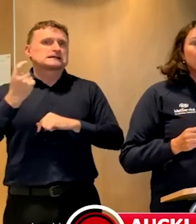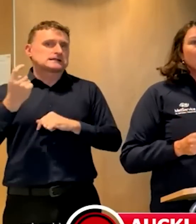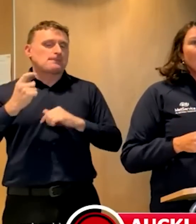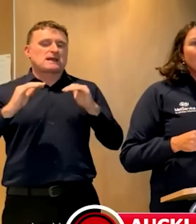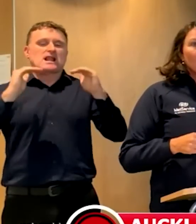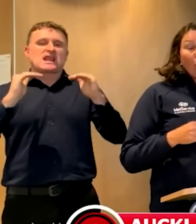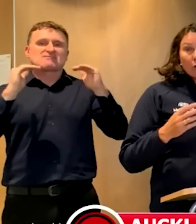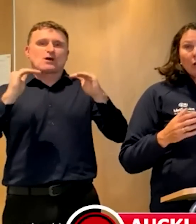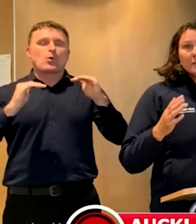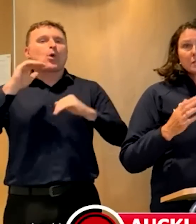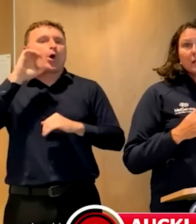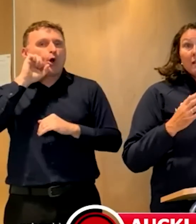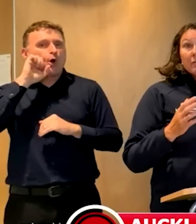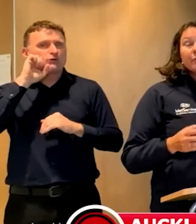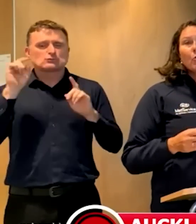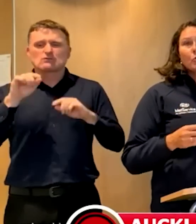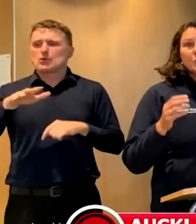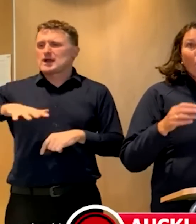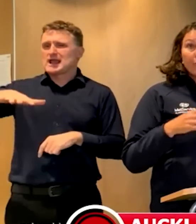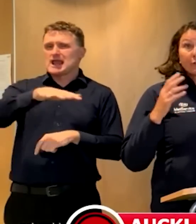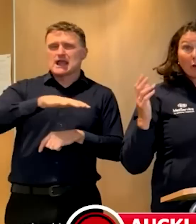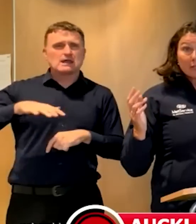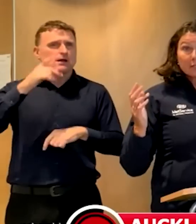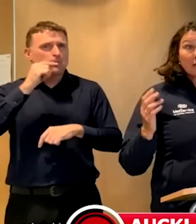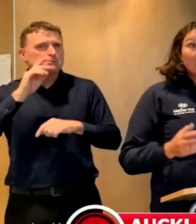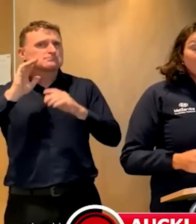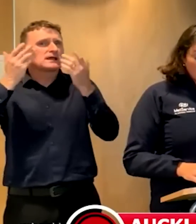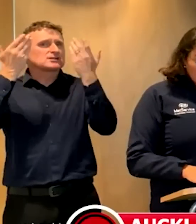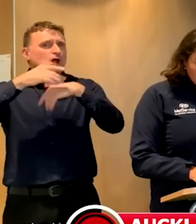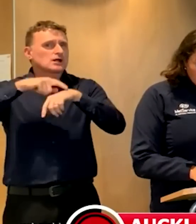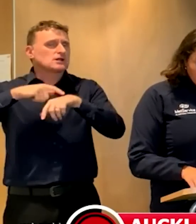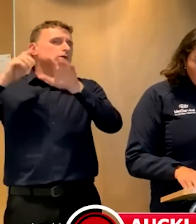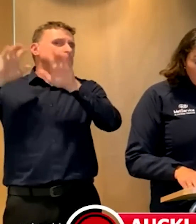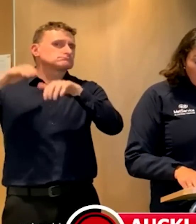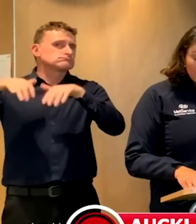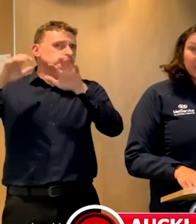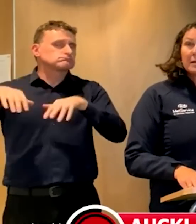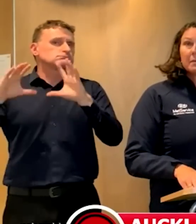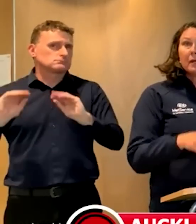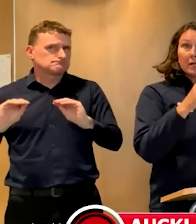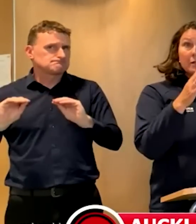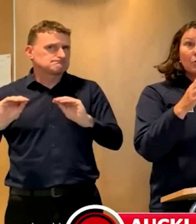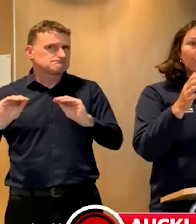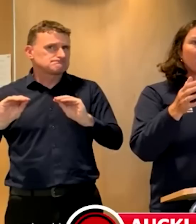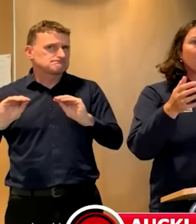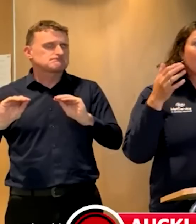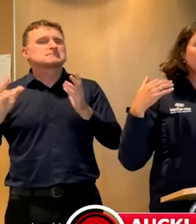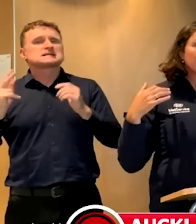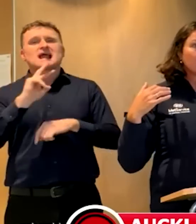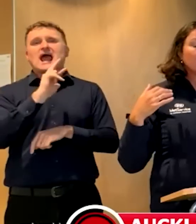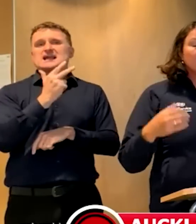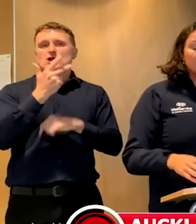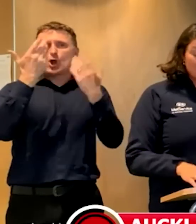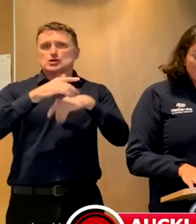warning is in force for localised heavier falls overnight, kicking in from 8 p.m. in the north